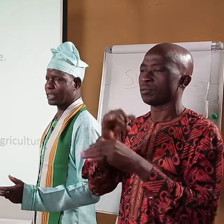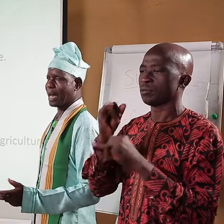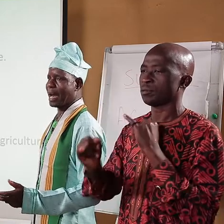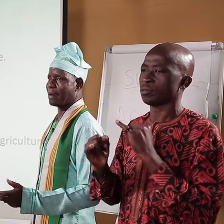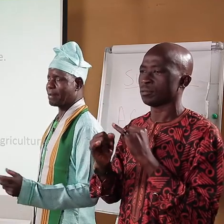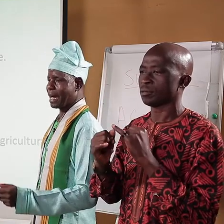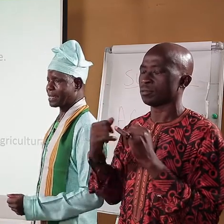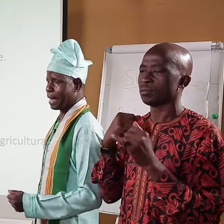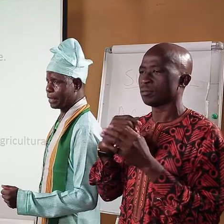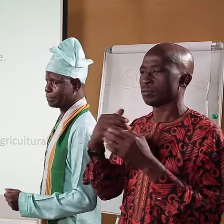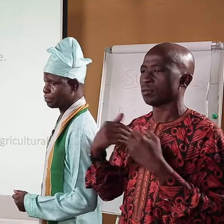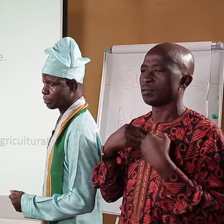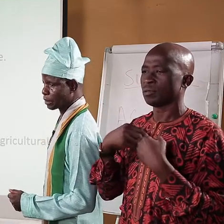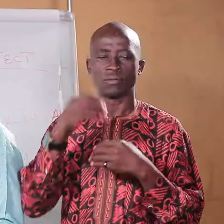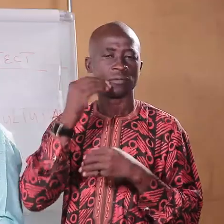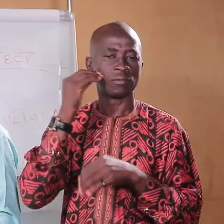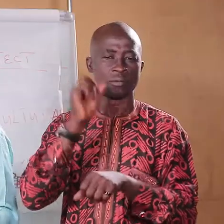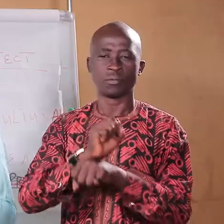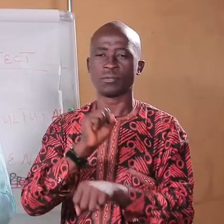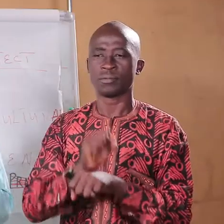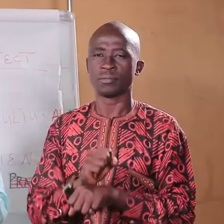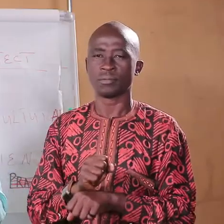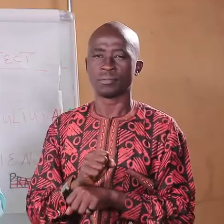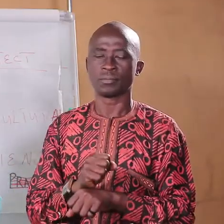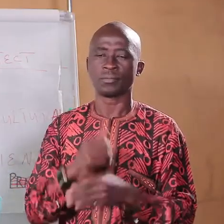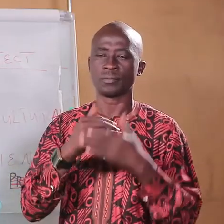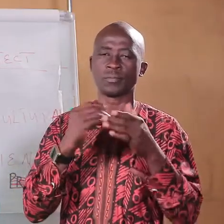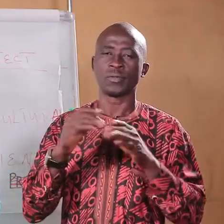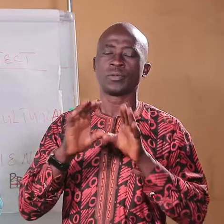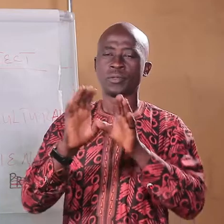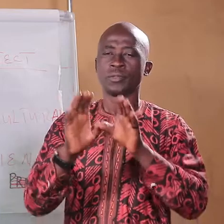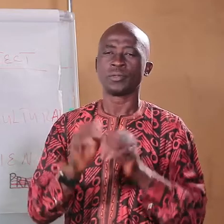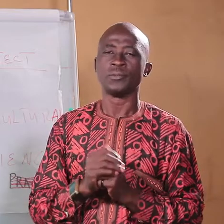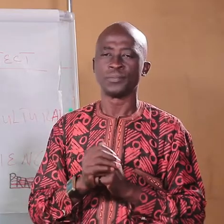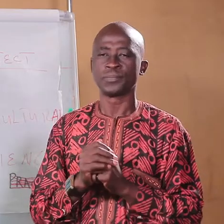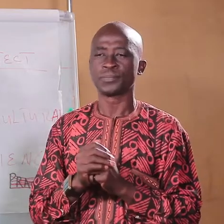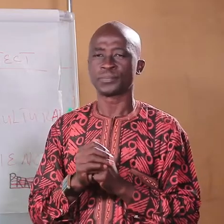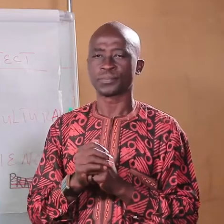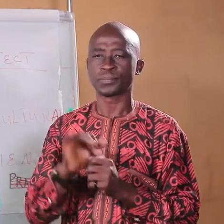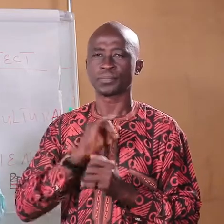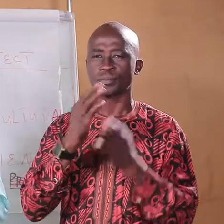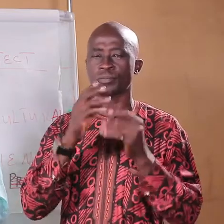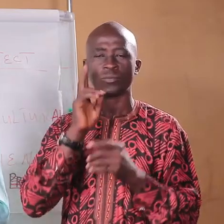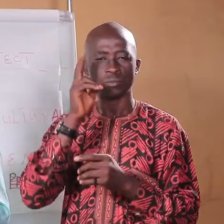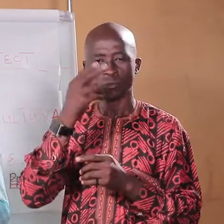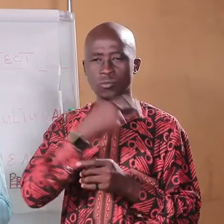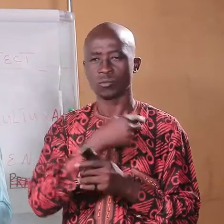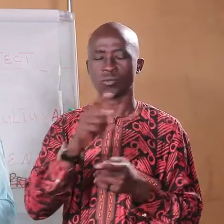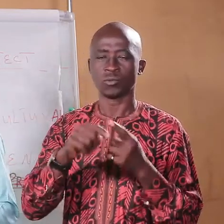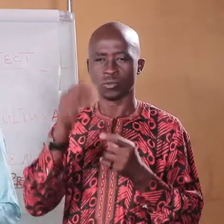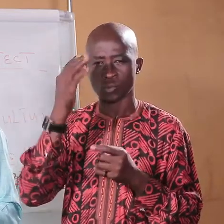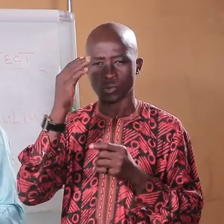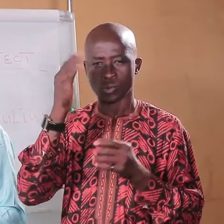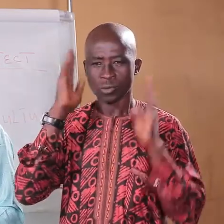day, we shall have assignment. But before we go into the topic proper, I want us to note that in